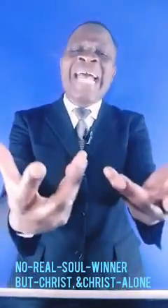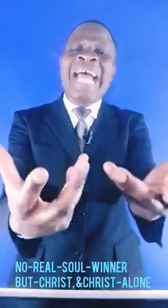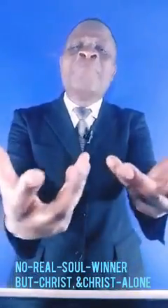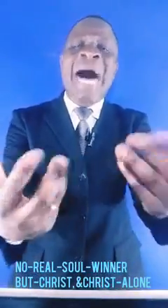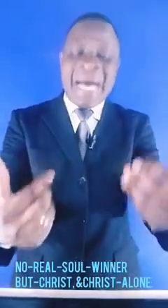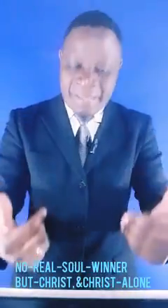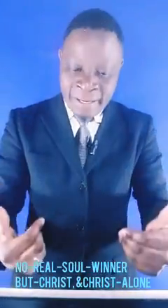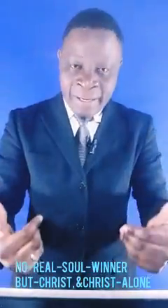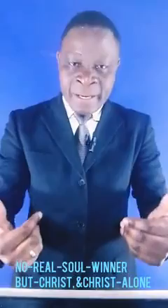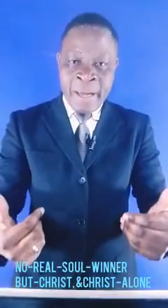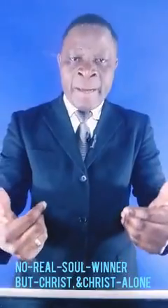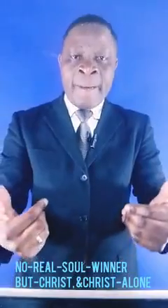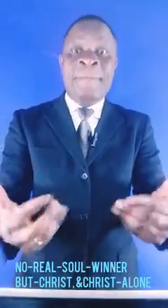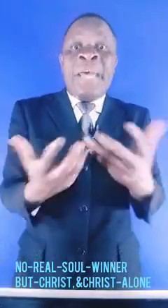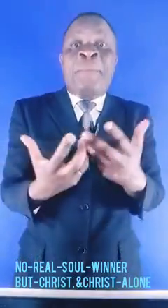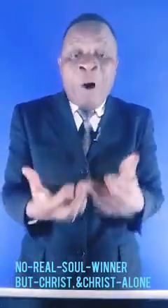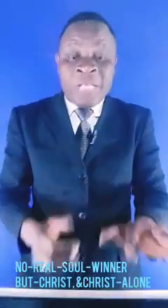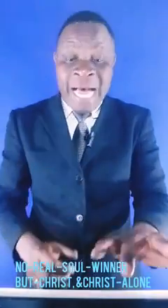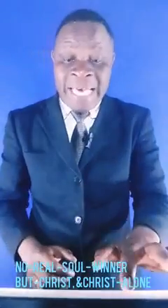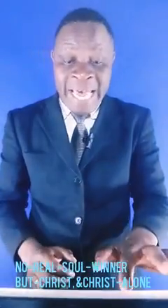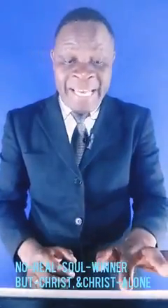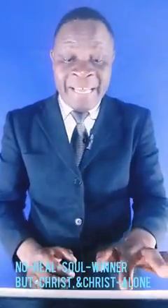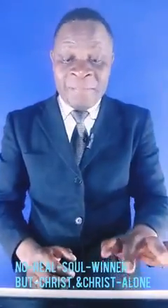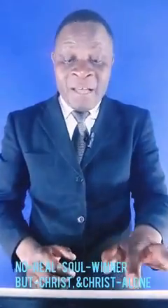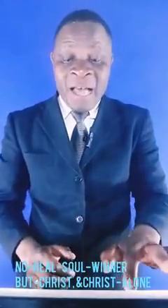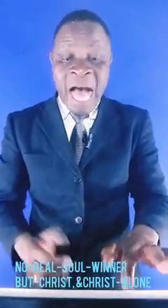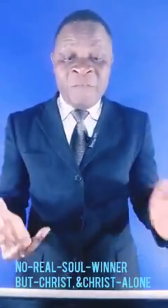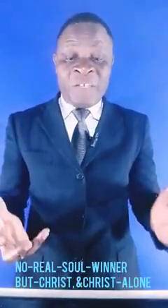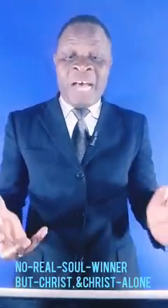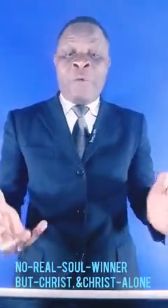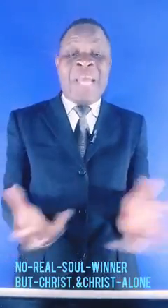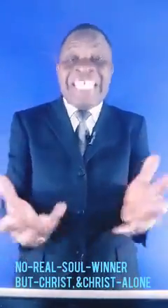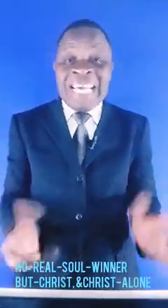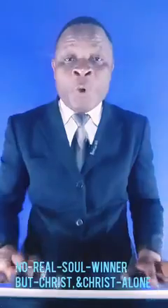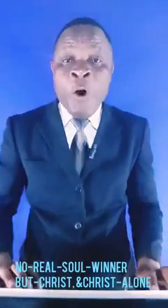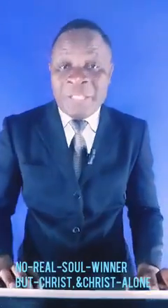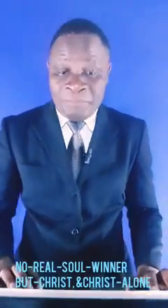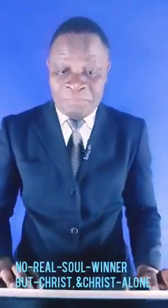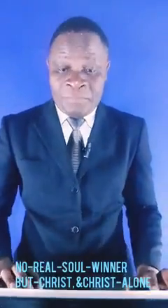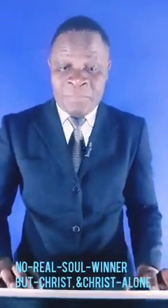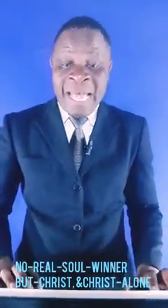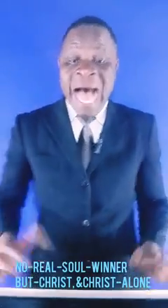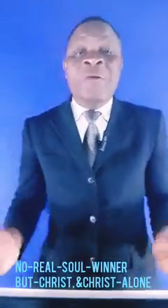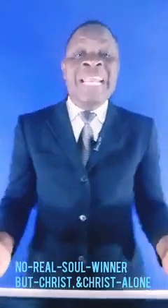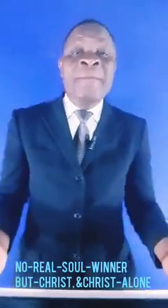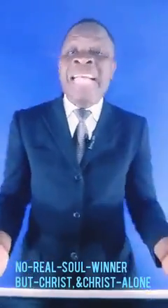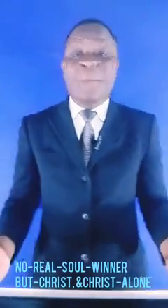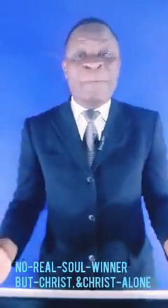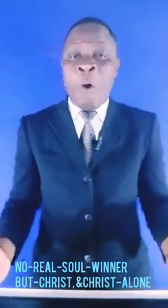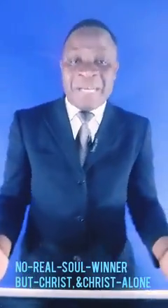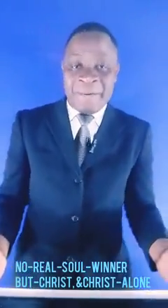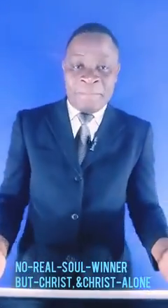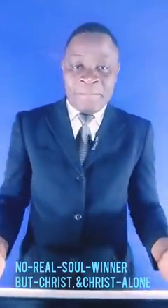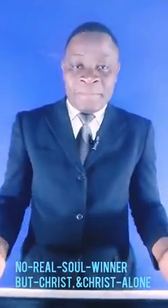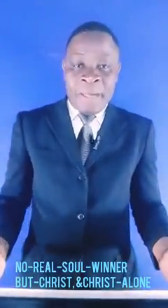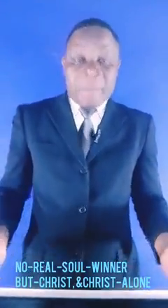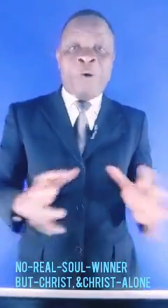a man be born again after when he is old? How can a man be born? Because